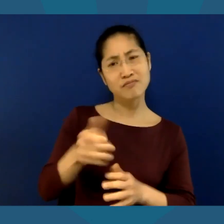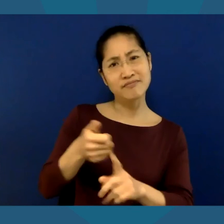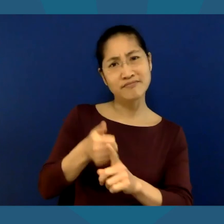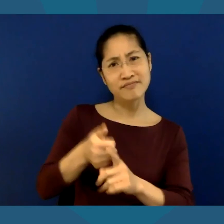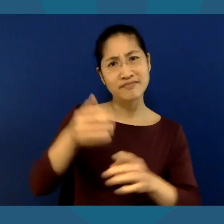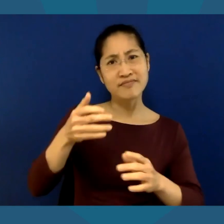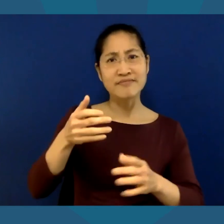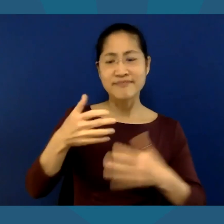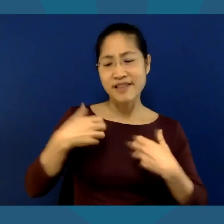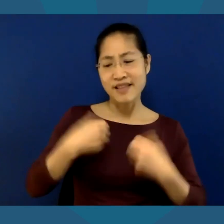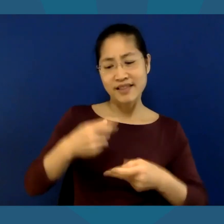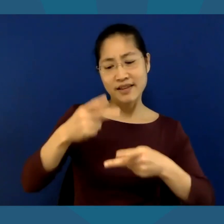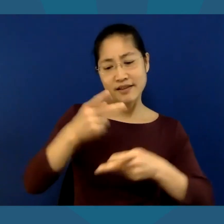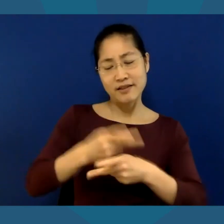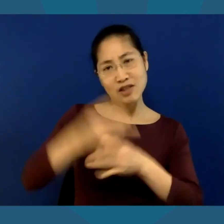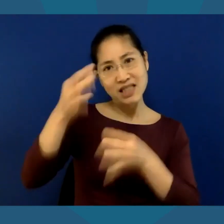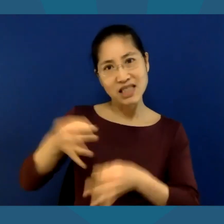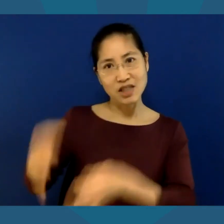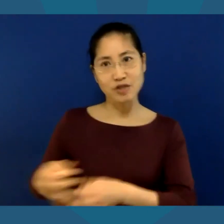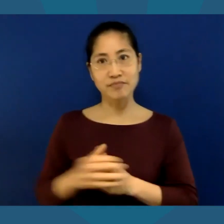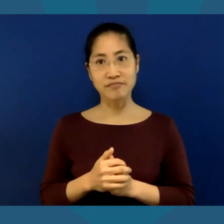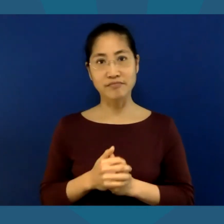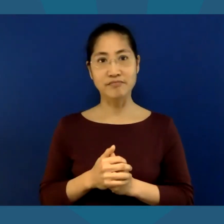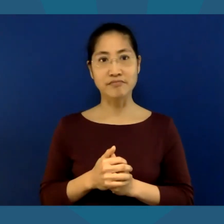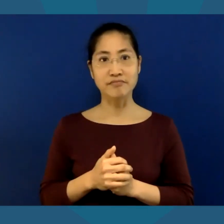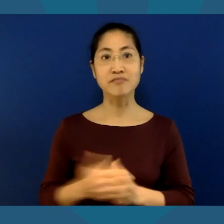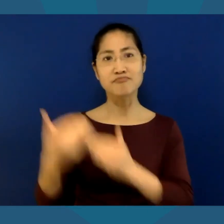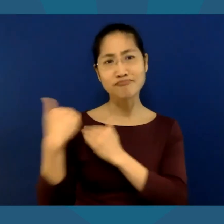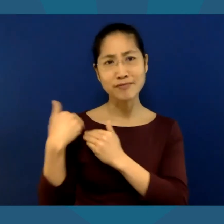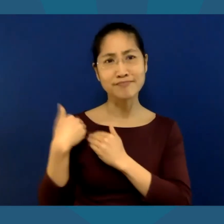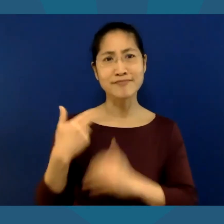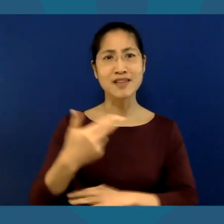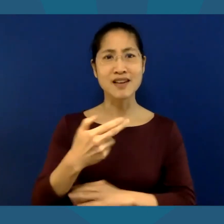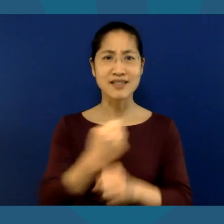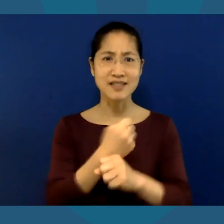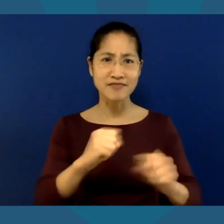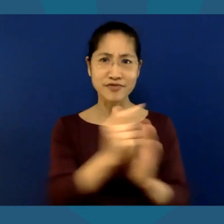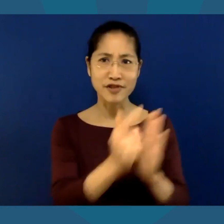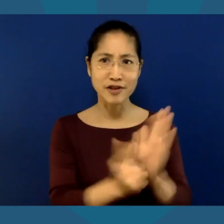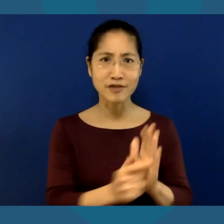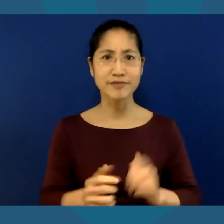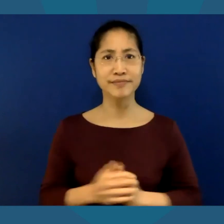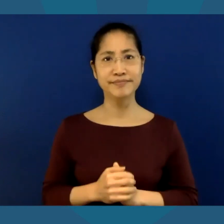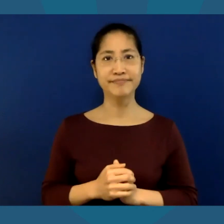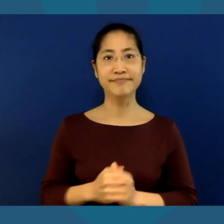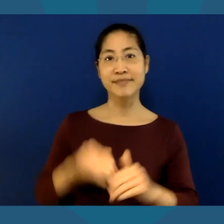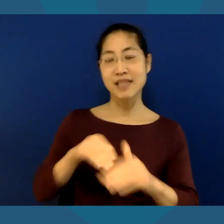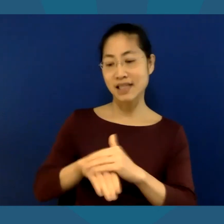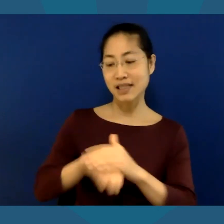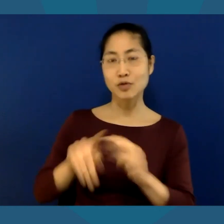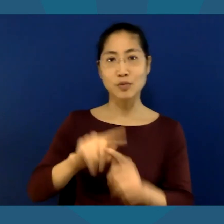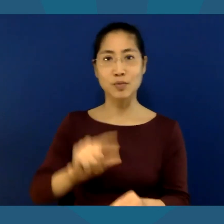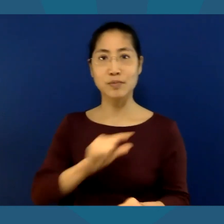I also stand for a woman's right to make her own health care decisions, responsible gun safety